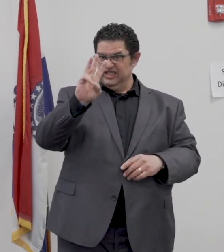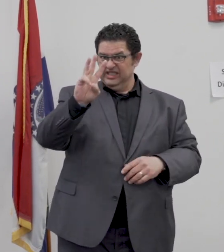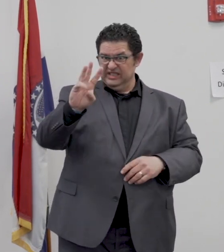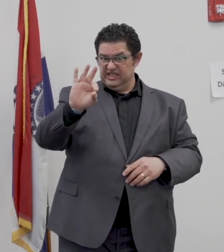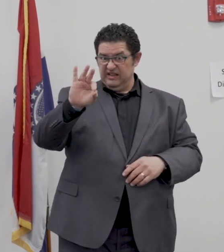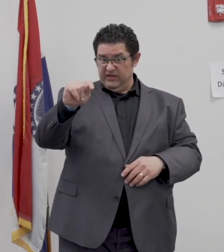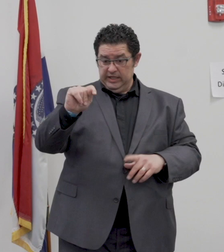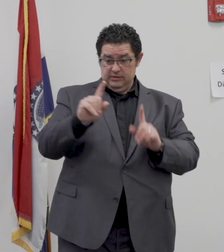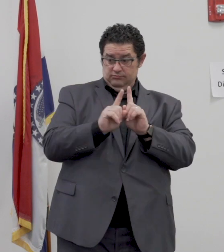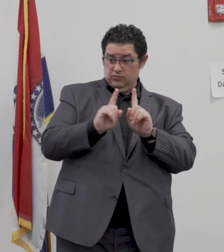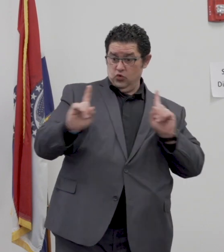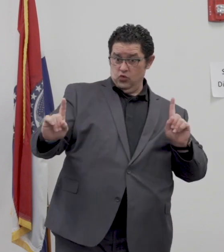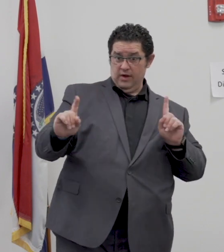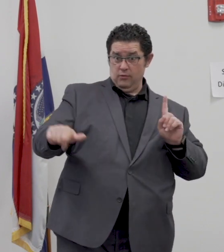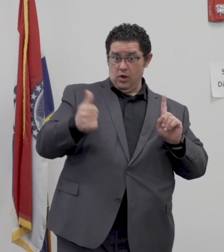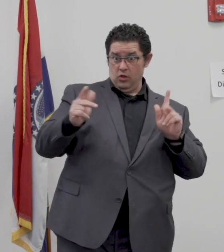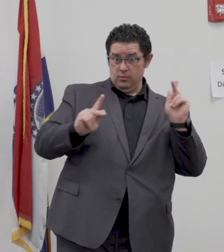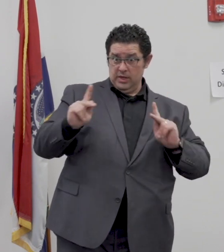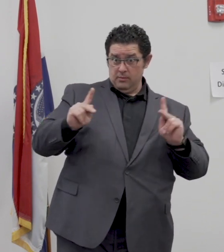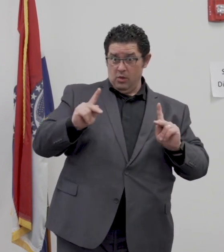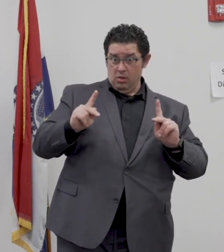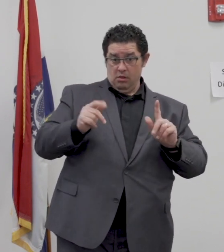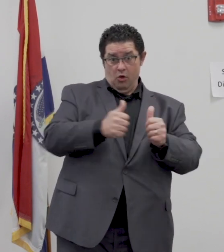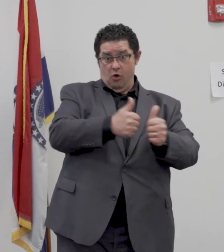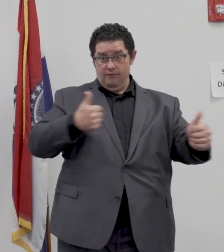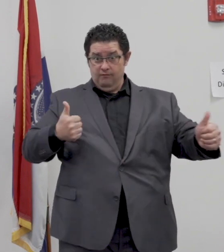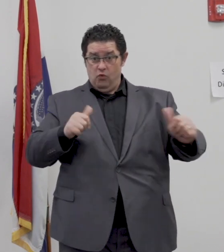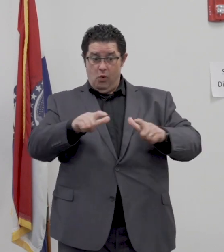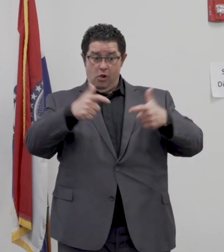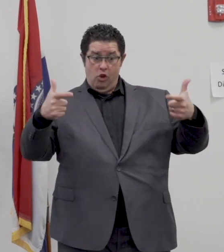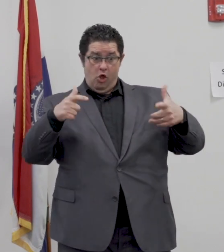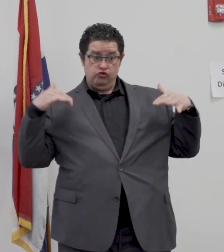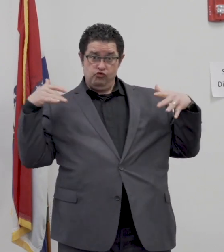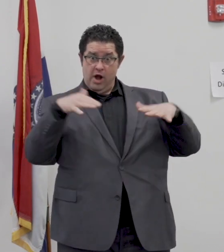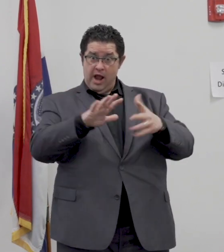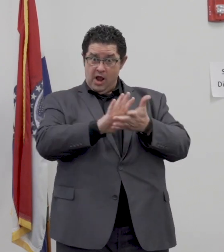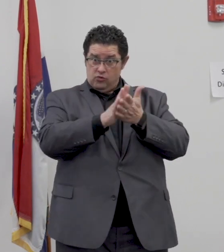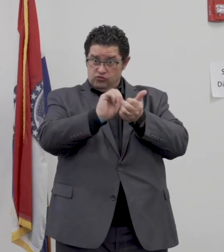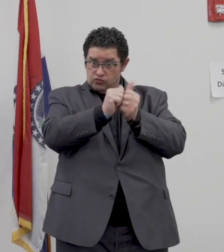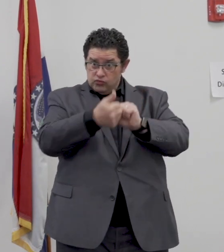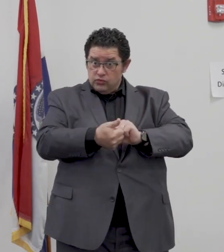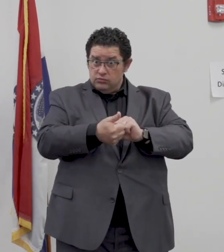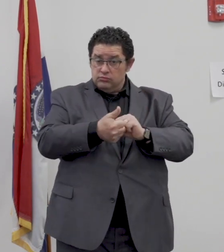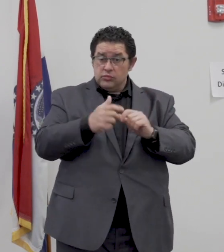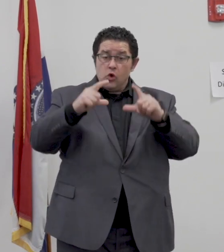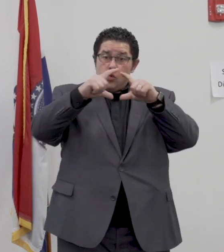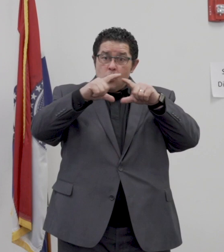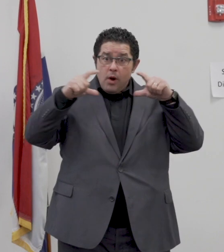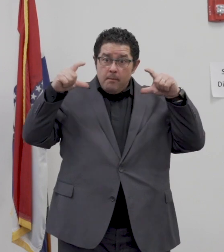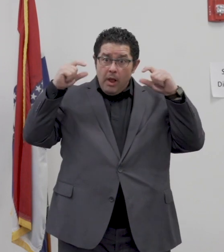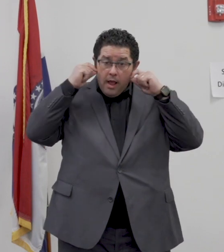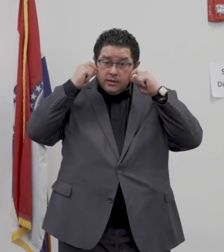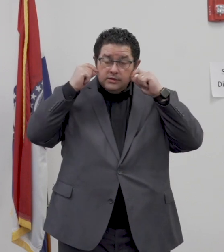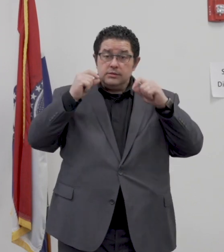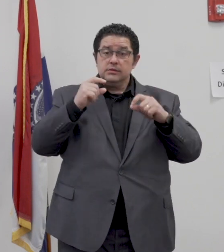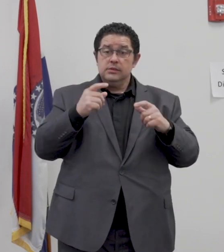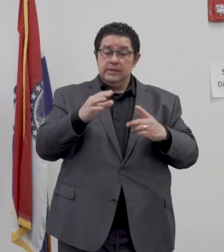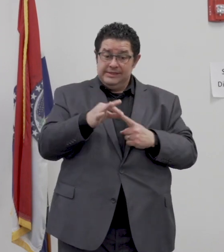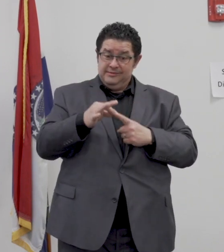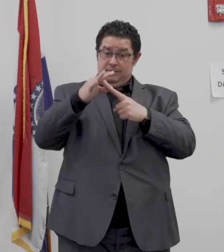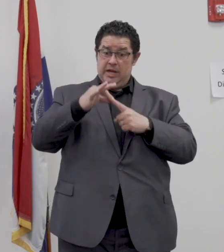from others, avoid large crowds, wear a mask when you're out in public, especially in areas where social